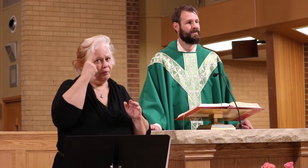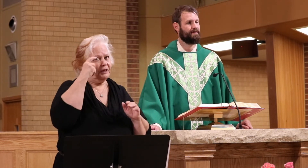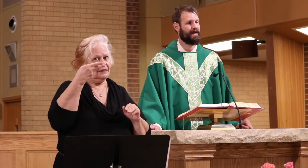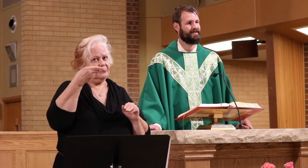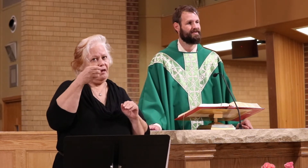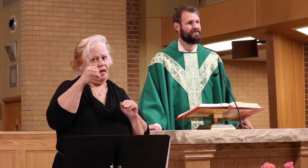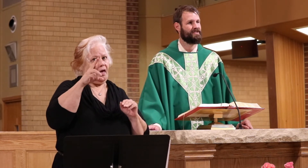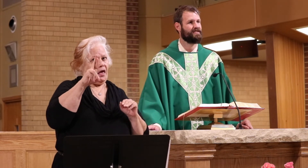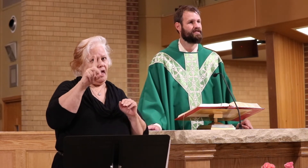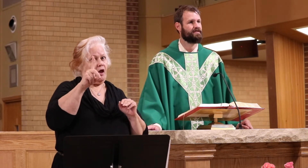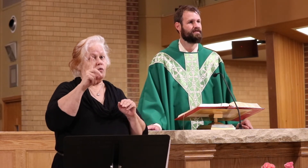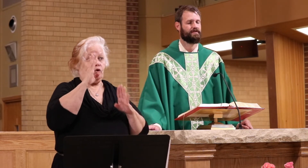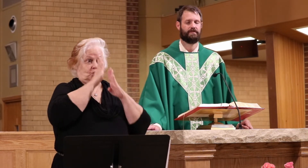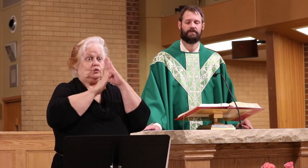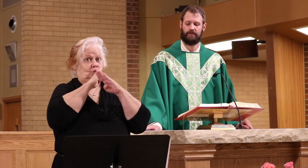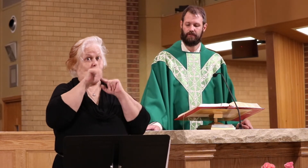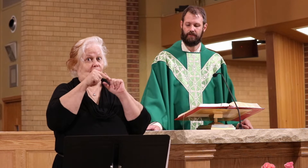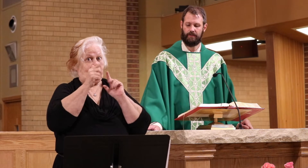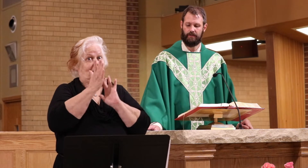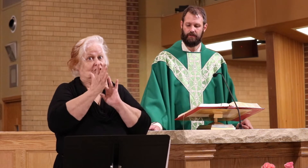was worried about this Jesus.